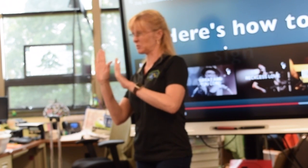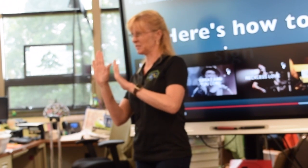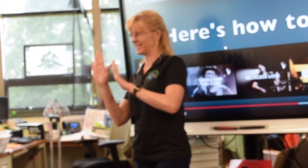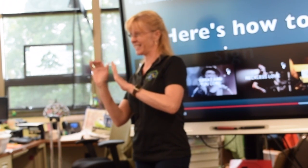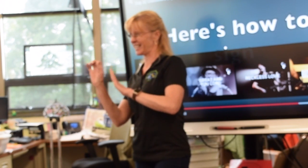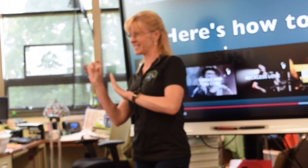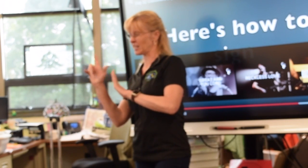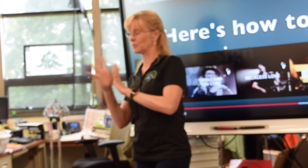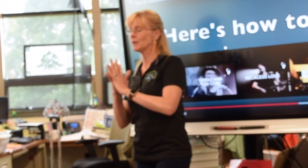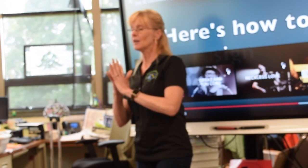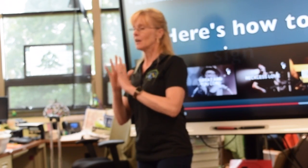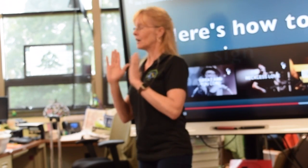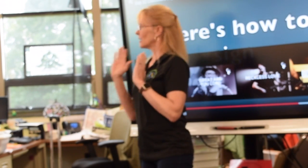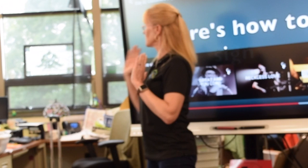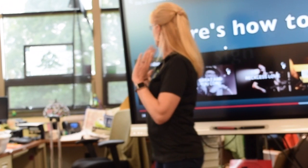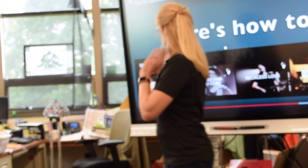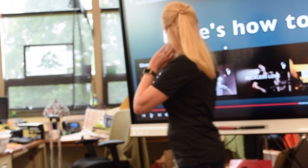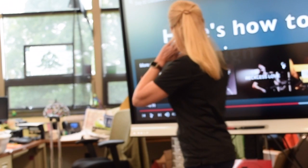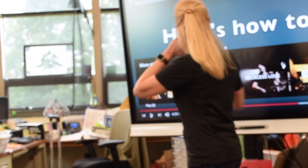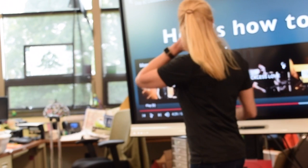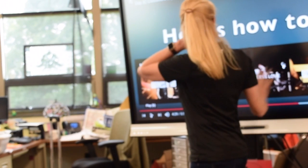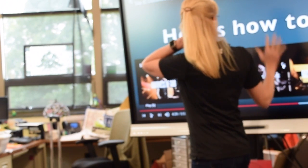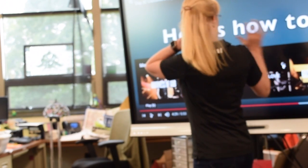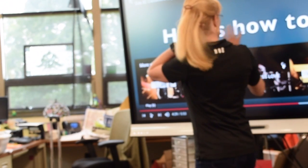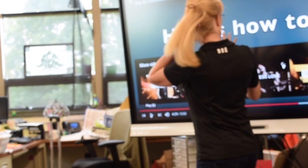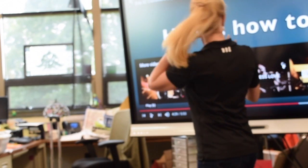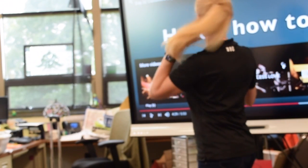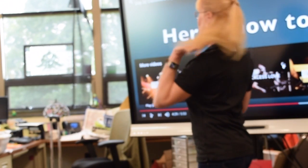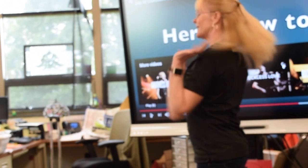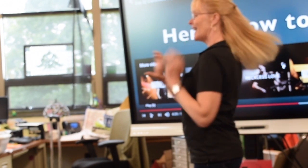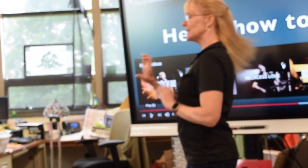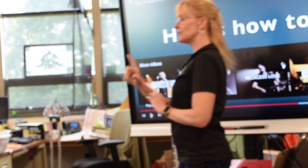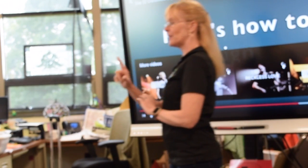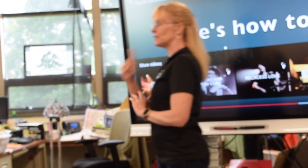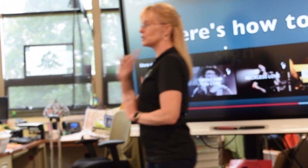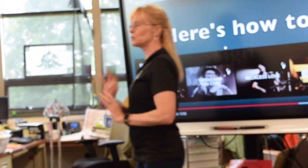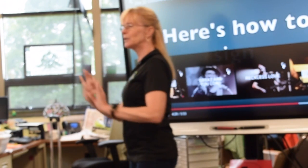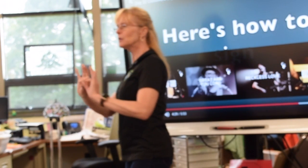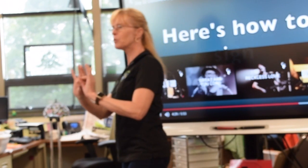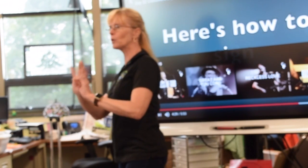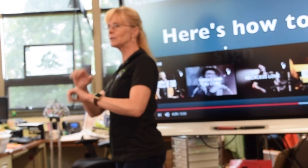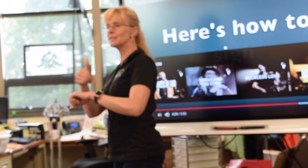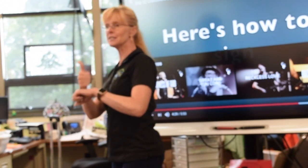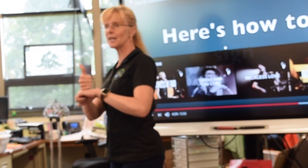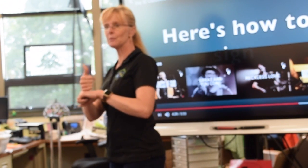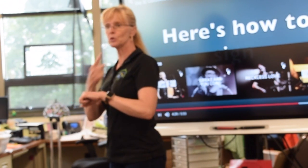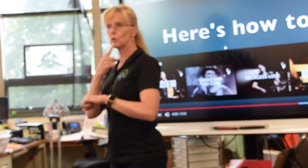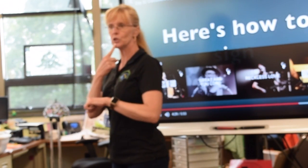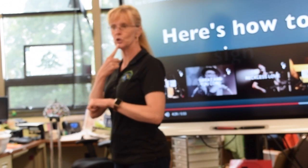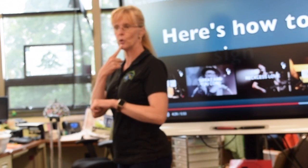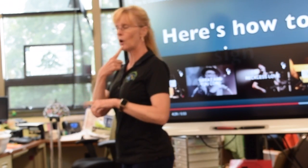in ASL. Now you're going to do, with classifiers, it's really important to establish what you